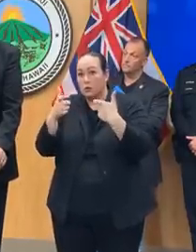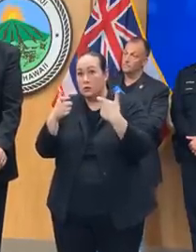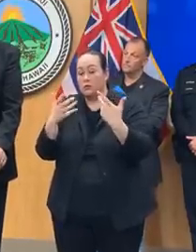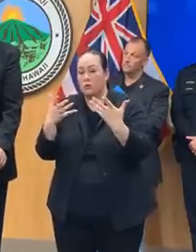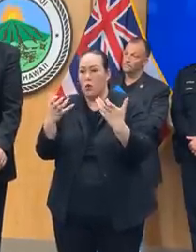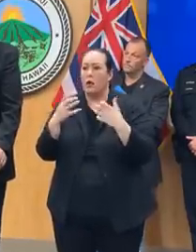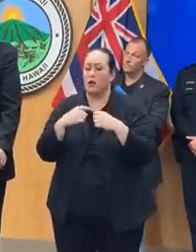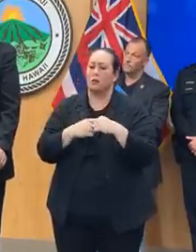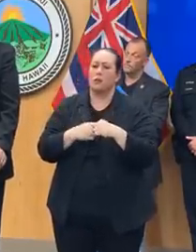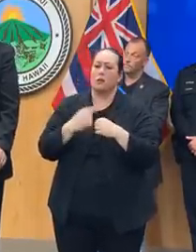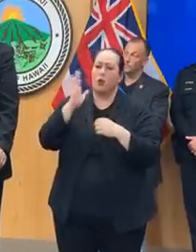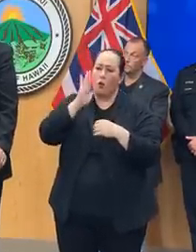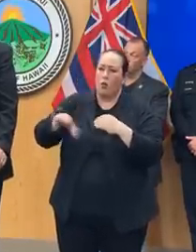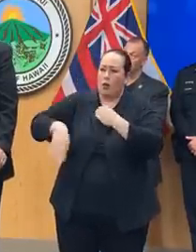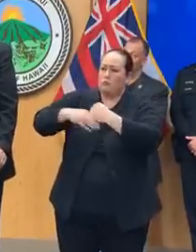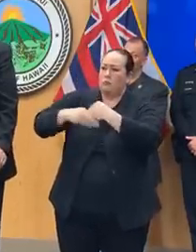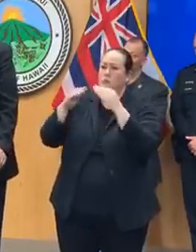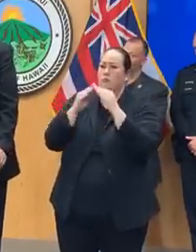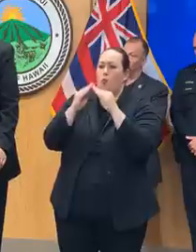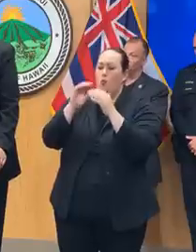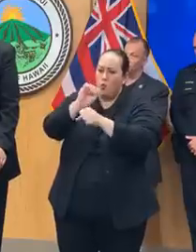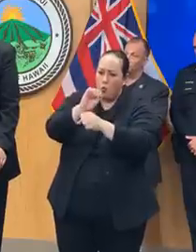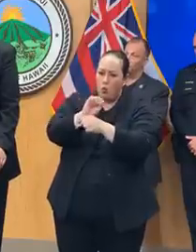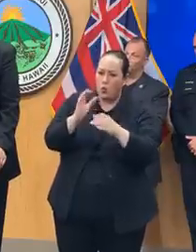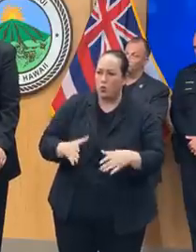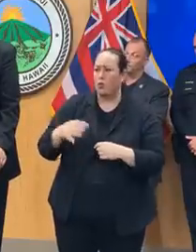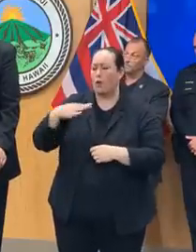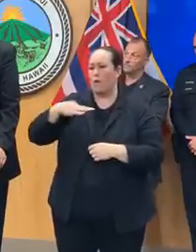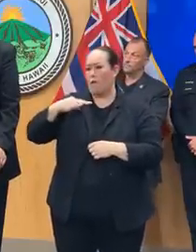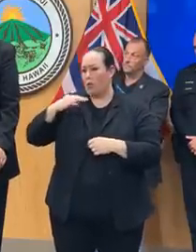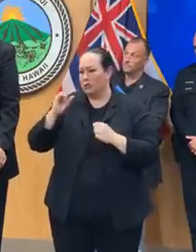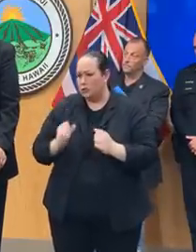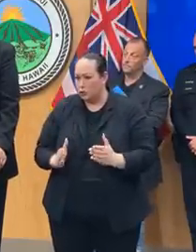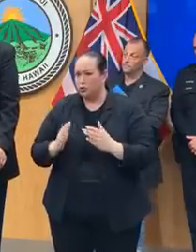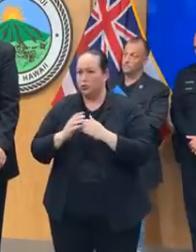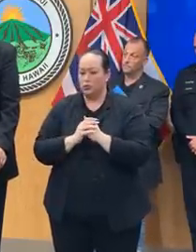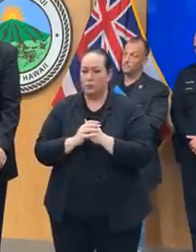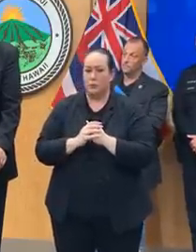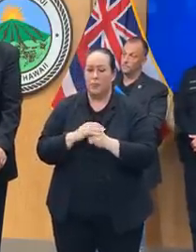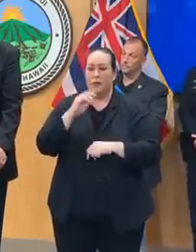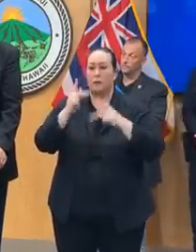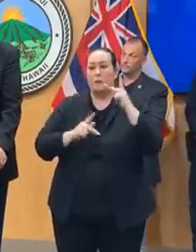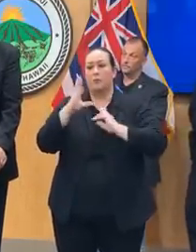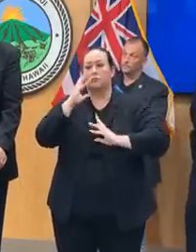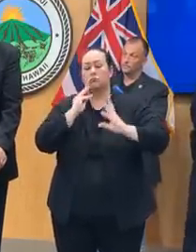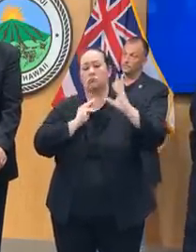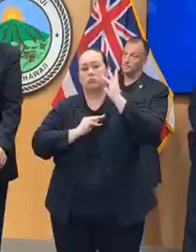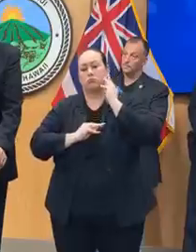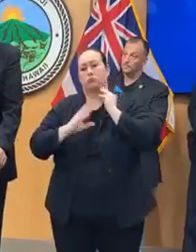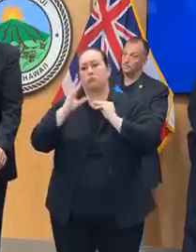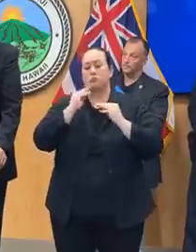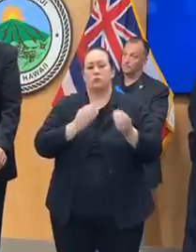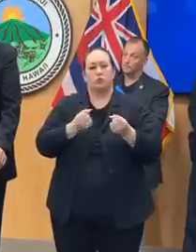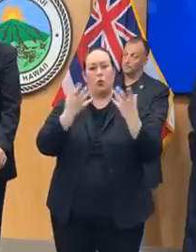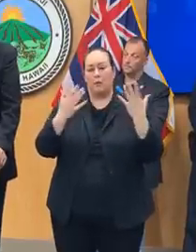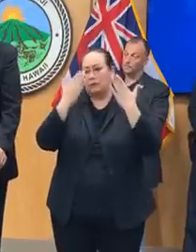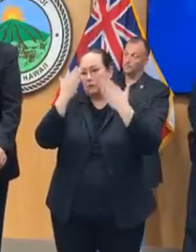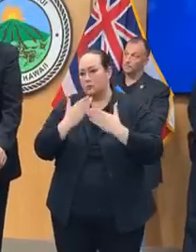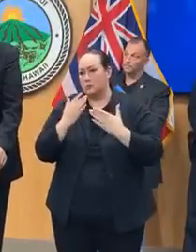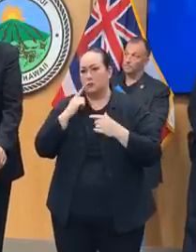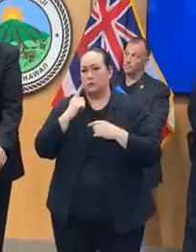sending more volunteers and more workers to the west side. Our people have gone through so much in this tragedy. To offer